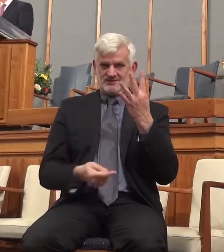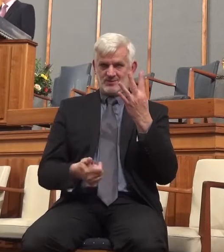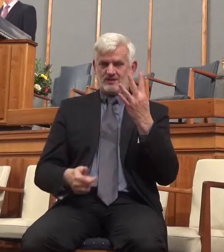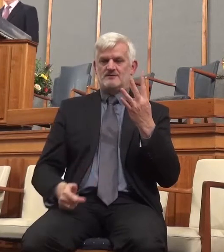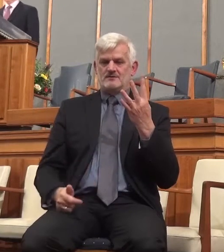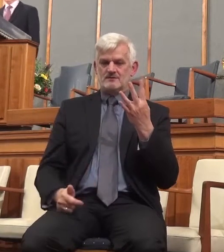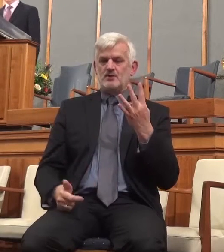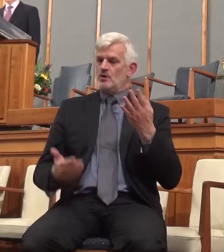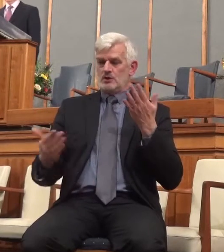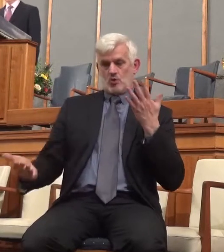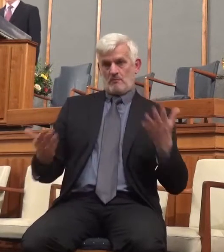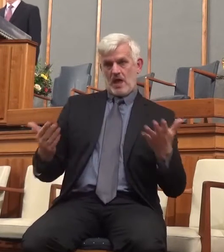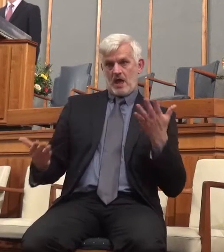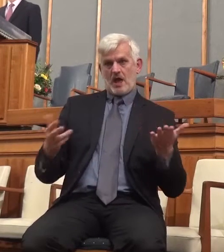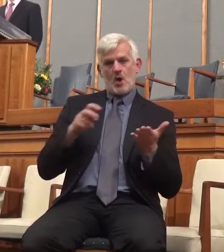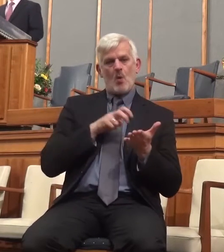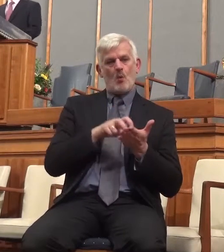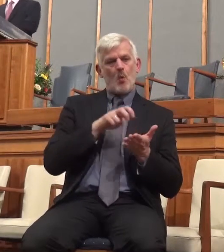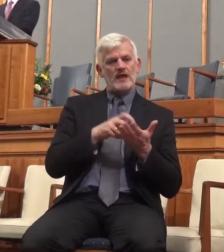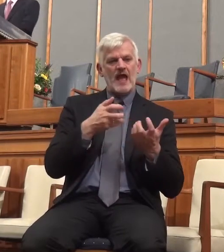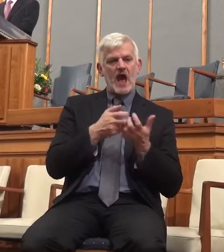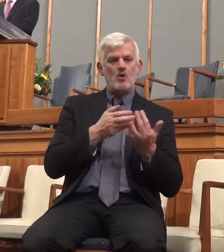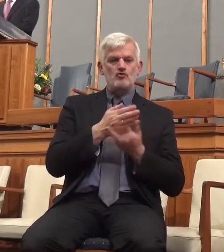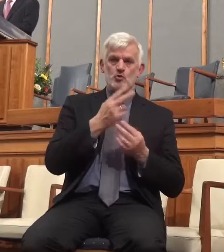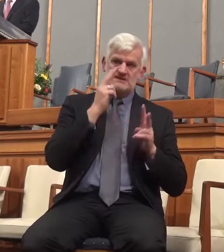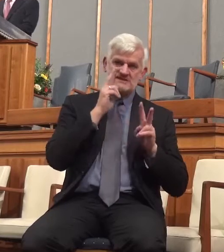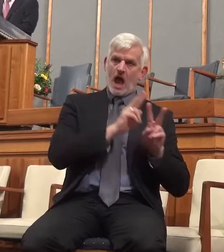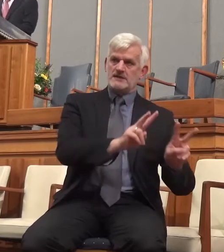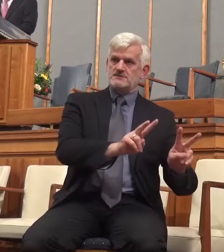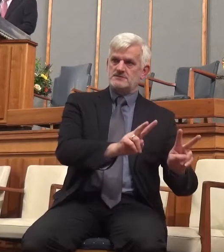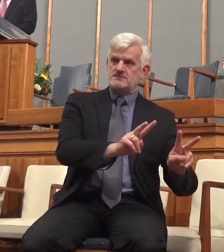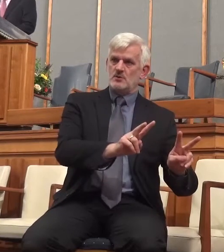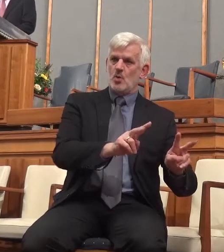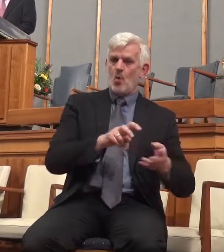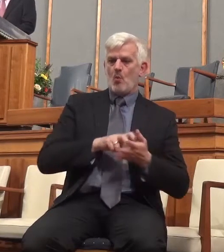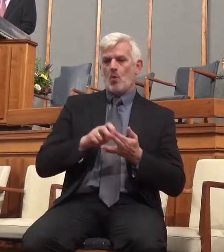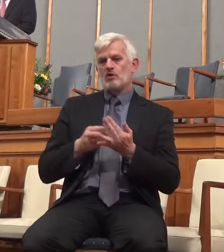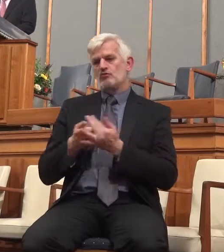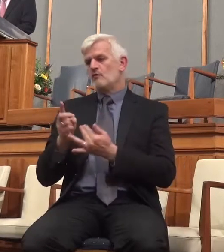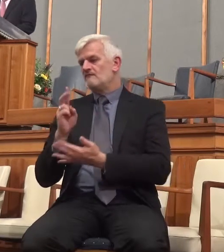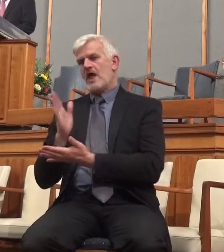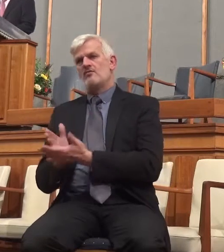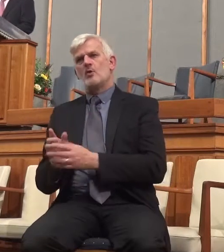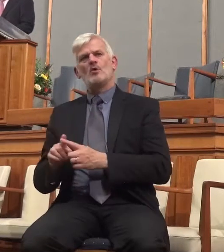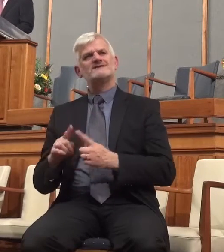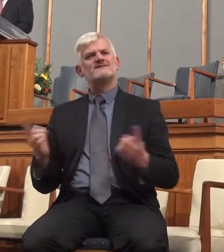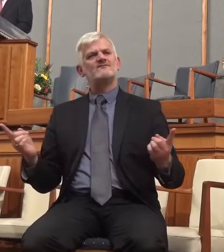by sight is to have an entirely materialistic outlook. And I